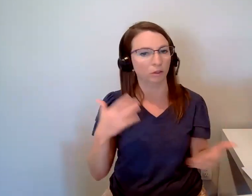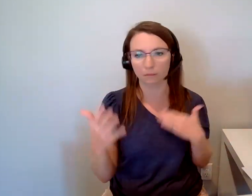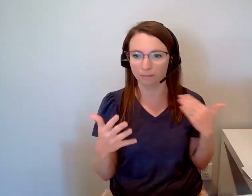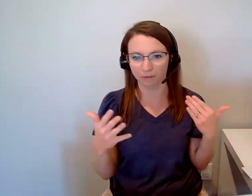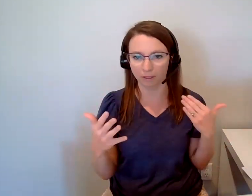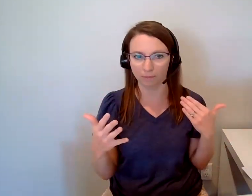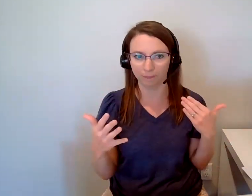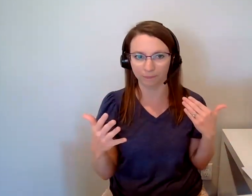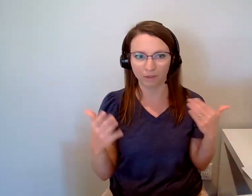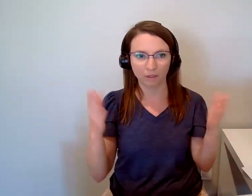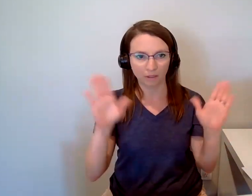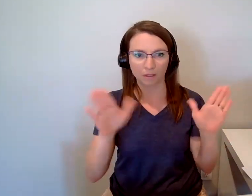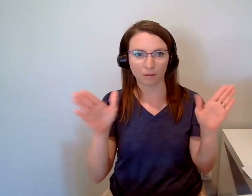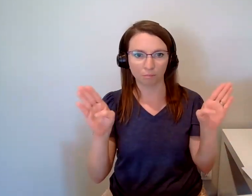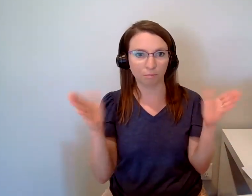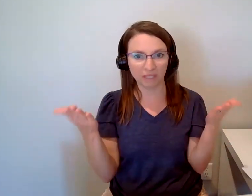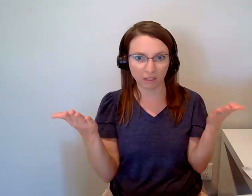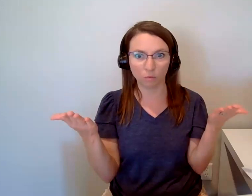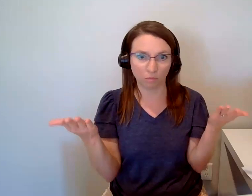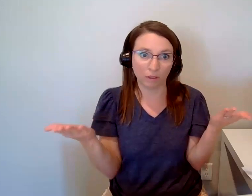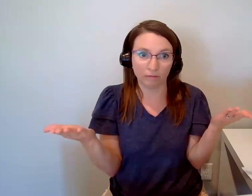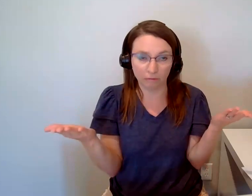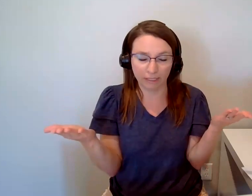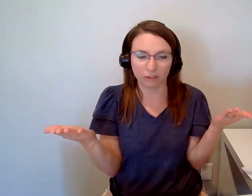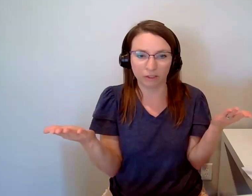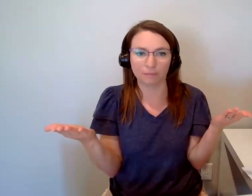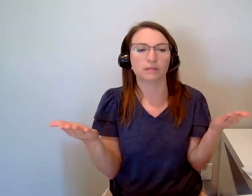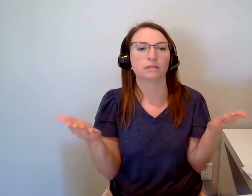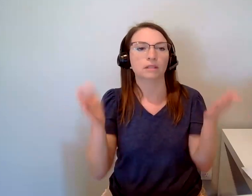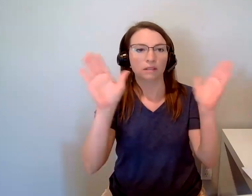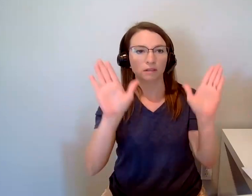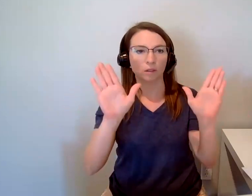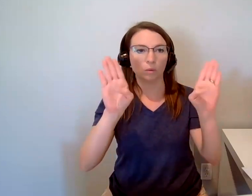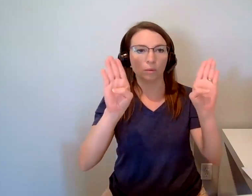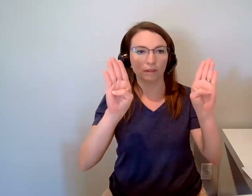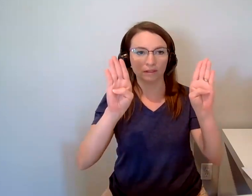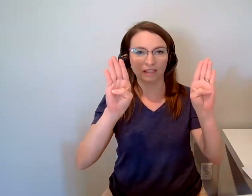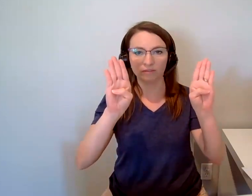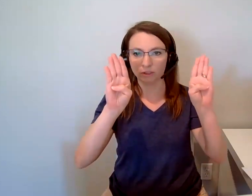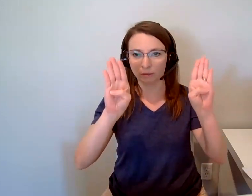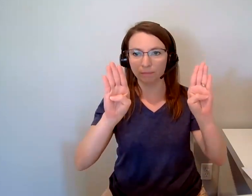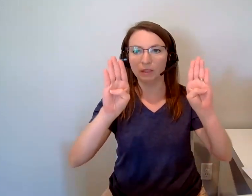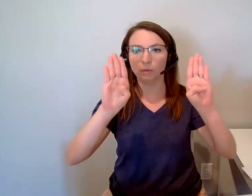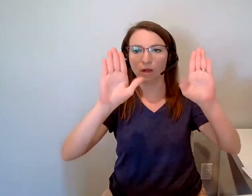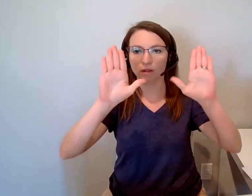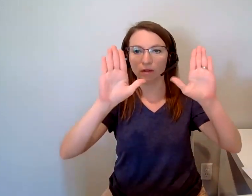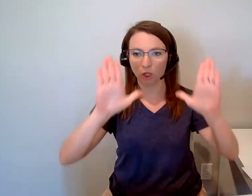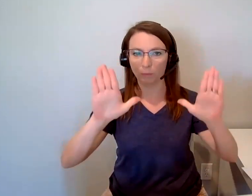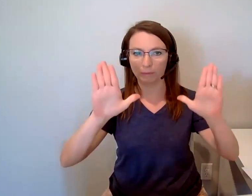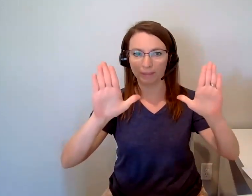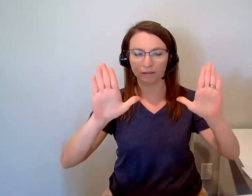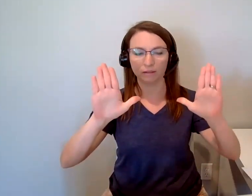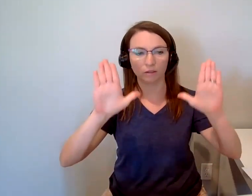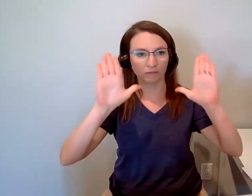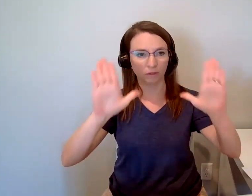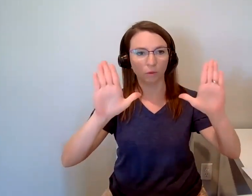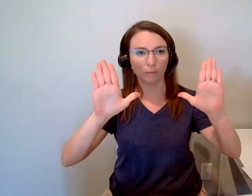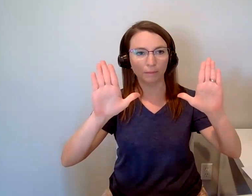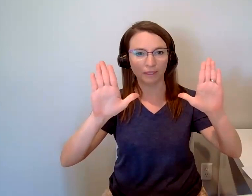to be one of those hand shapes. So instead of just a B, we call this open B. So you have two open B,